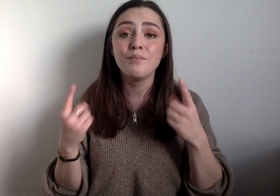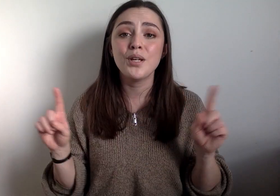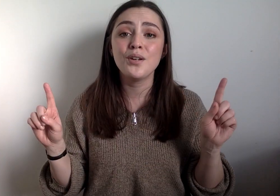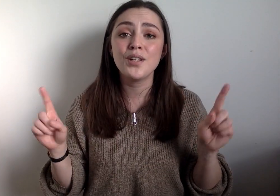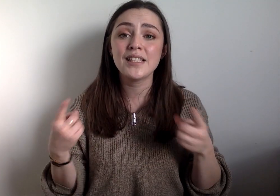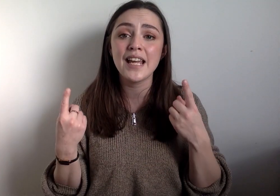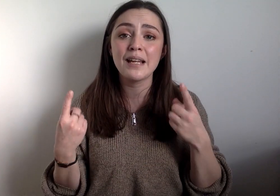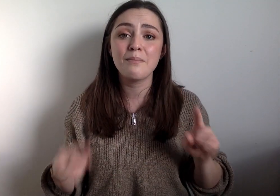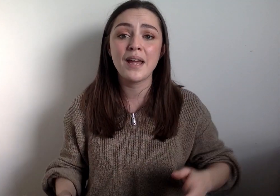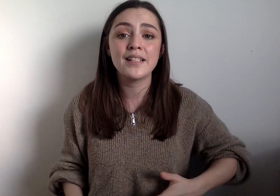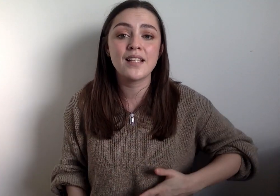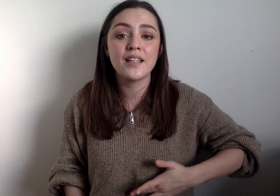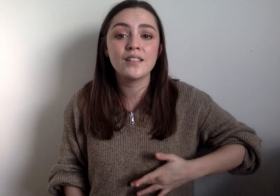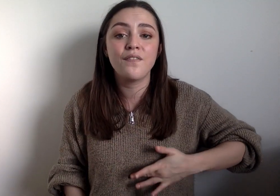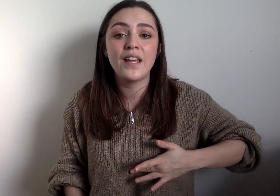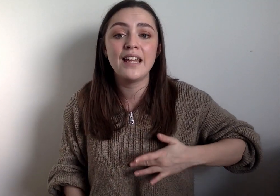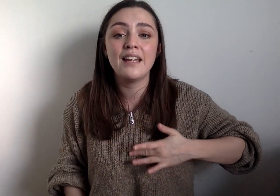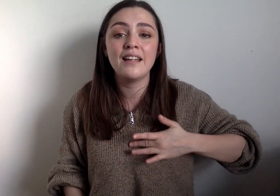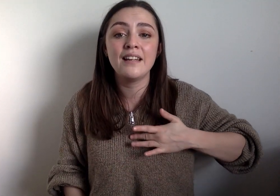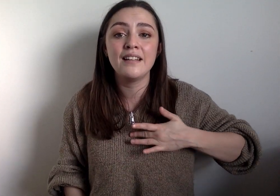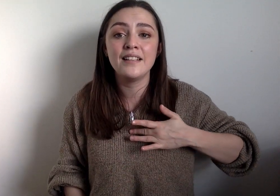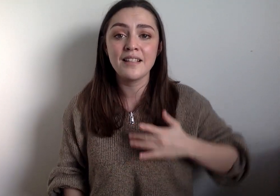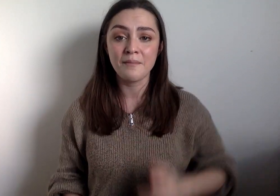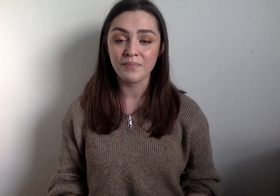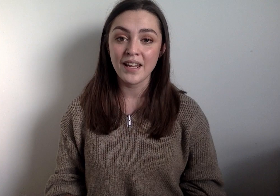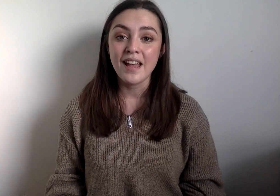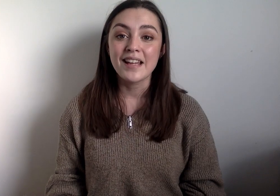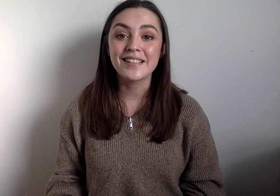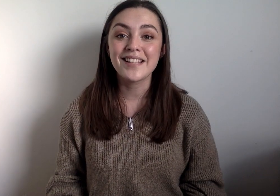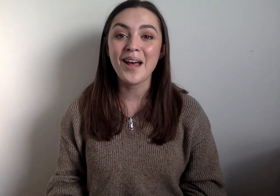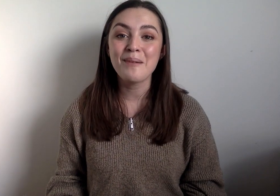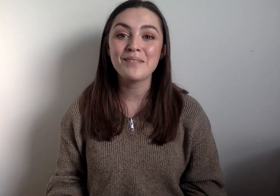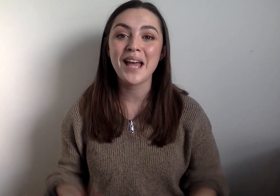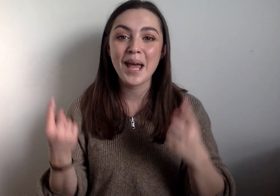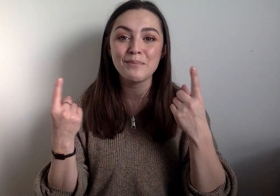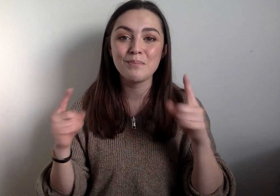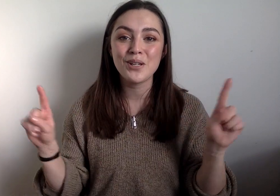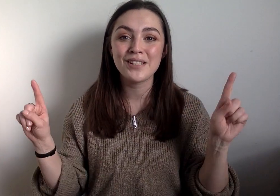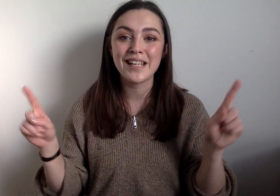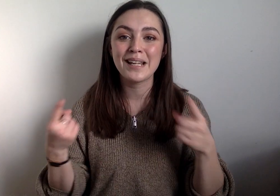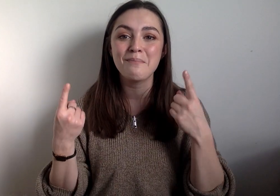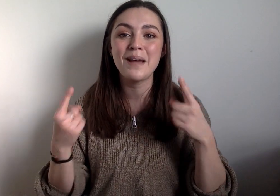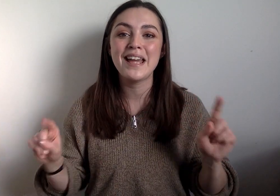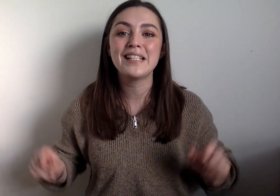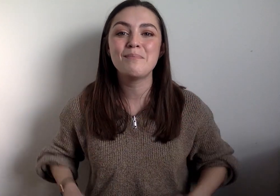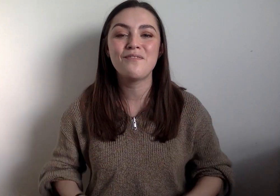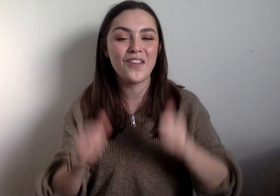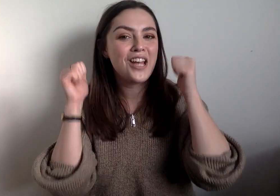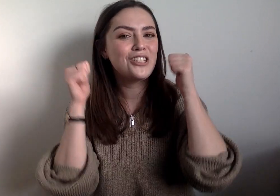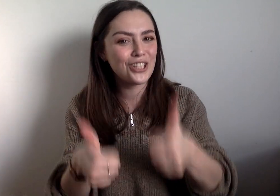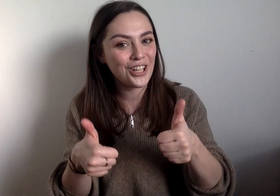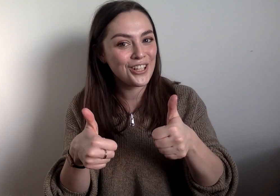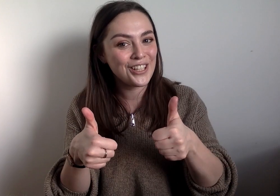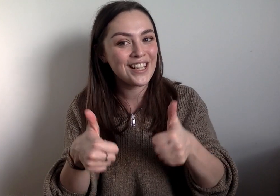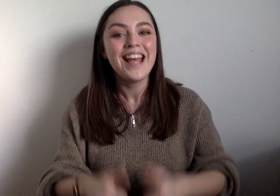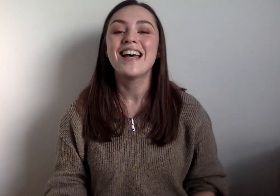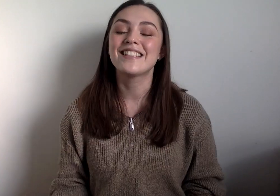Music makes us feel. And sometimes music makes me feel good. And